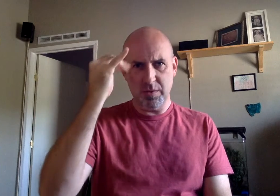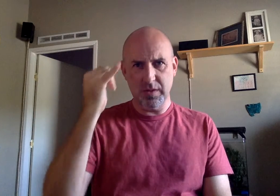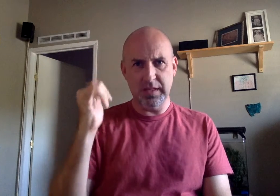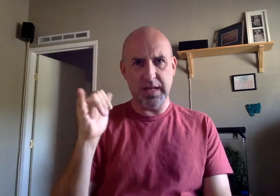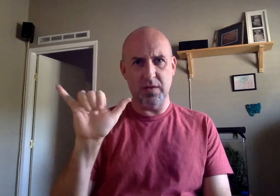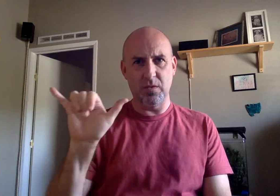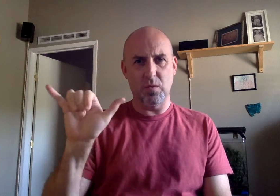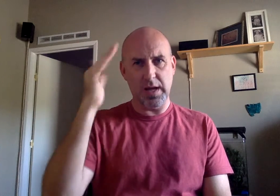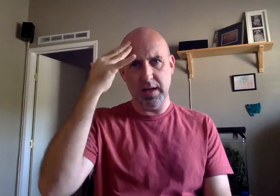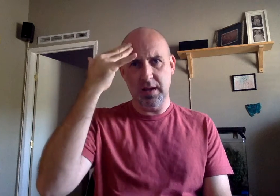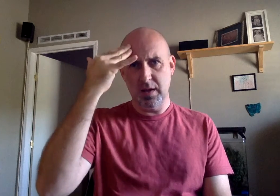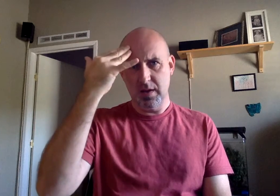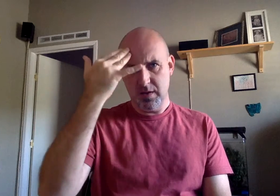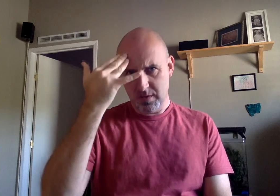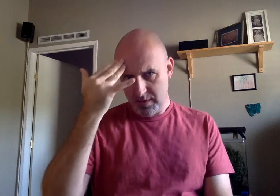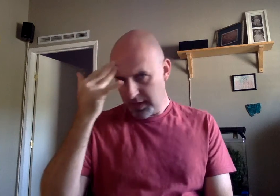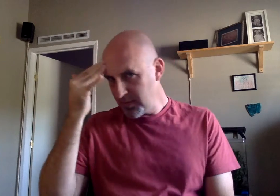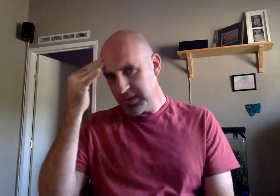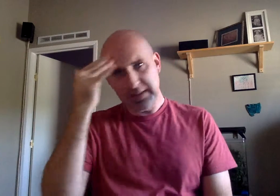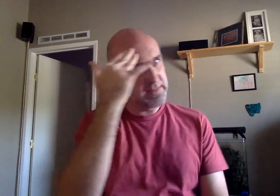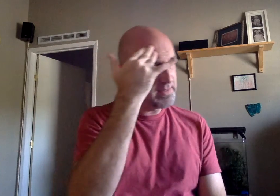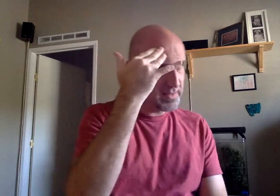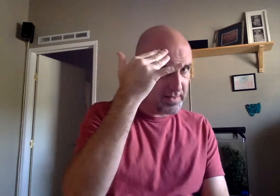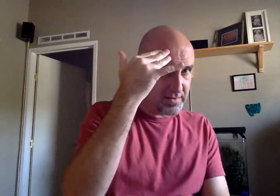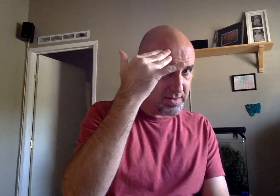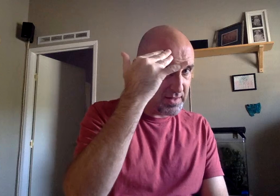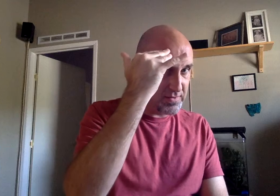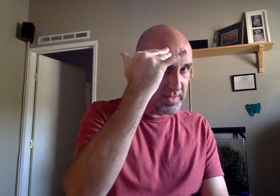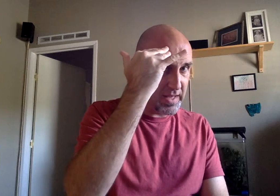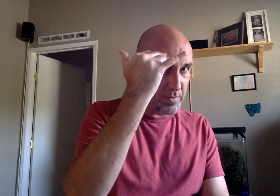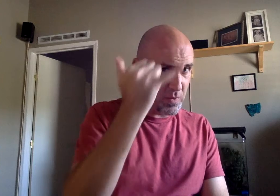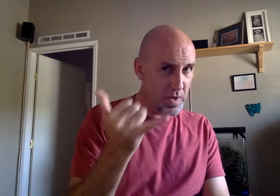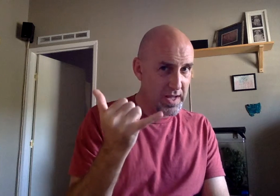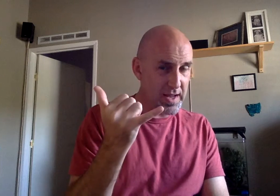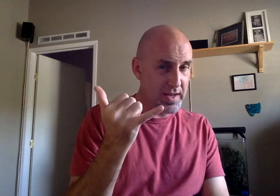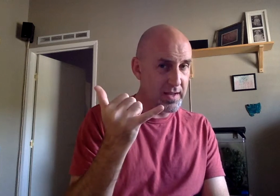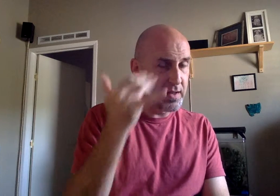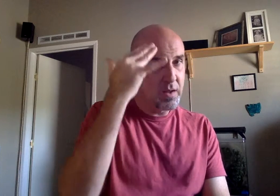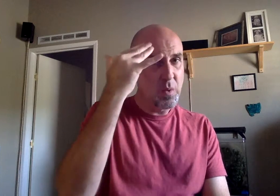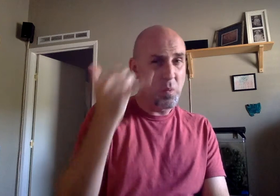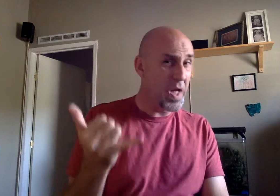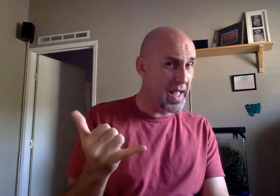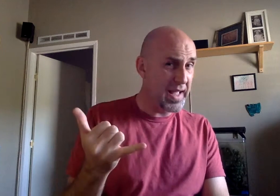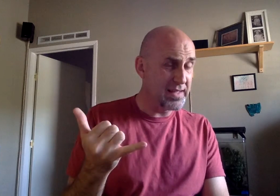pulling down. Why? Can't really see. You're trying to change for the camera. Why?